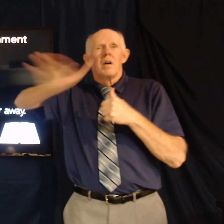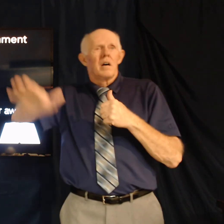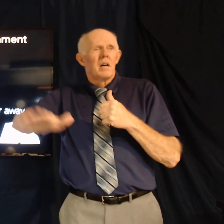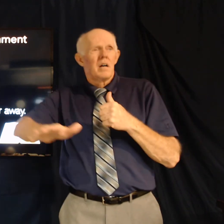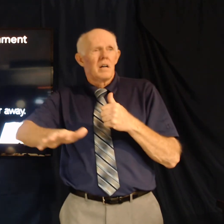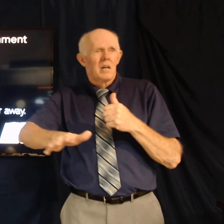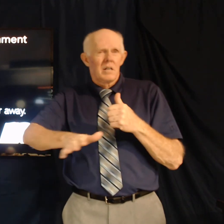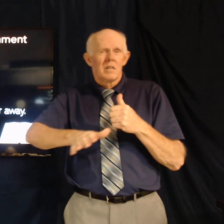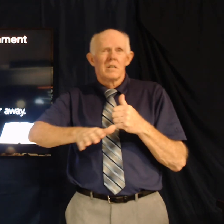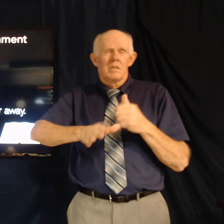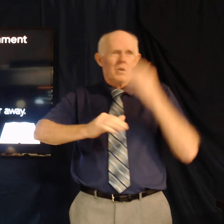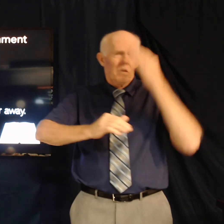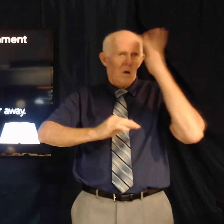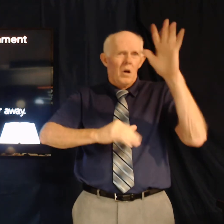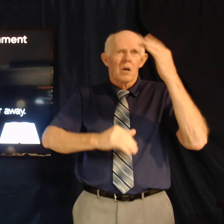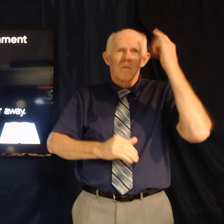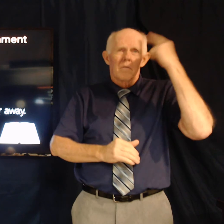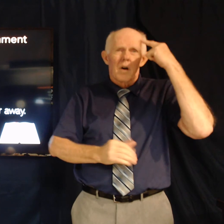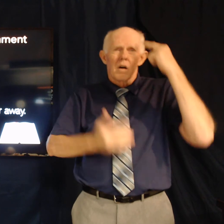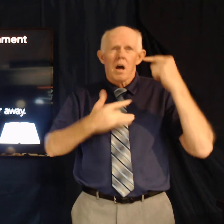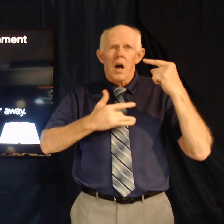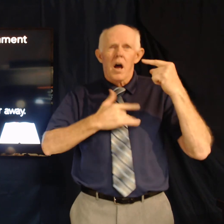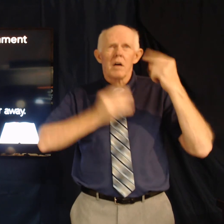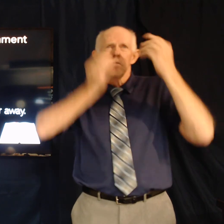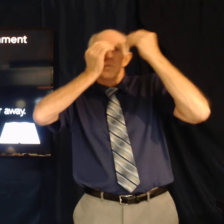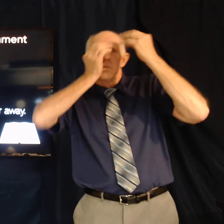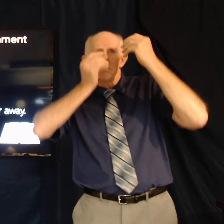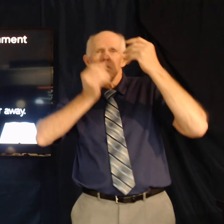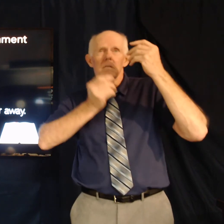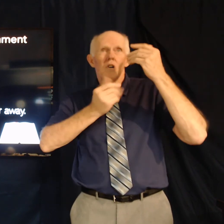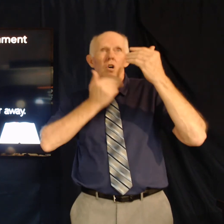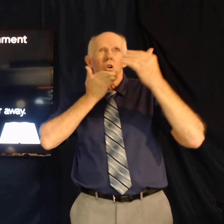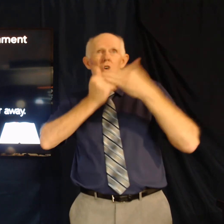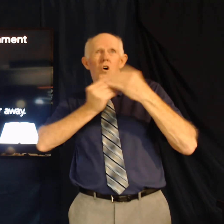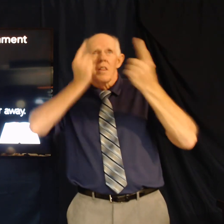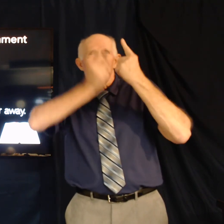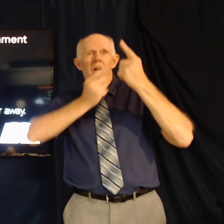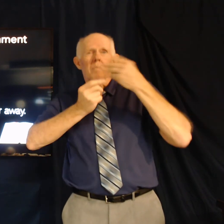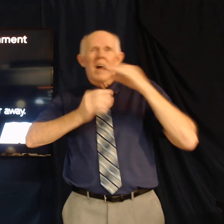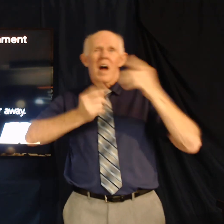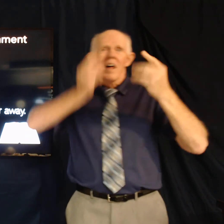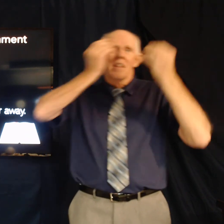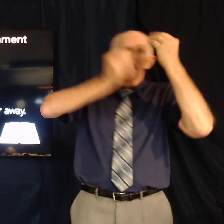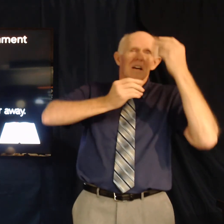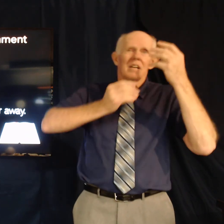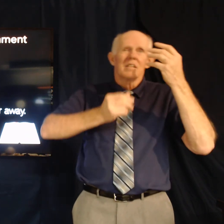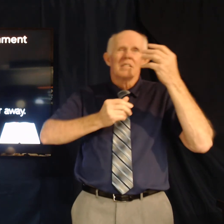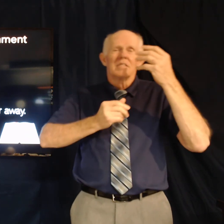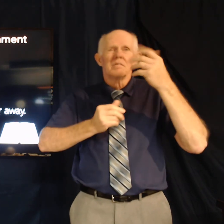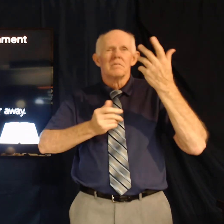Sit down. You know when I get up. You know when my thoughts are from far away. I'm